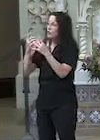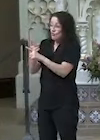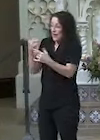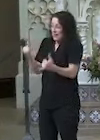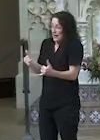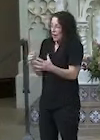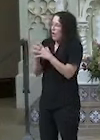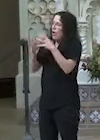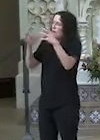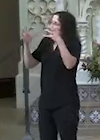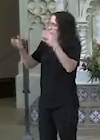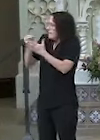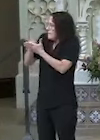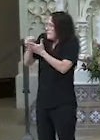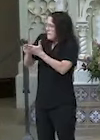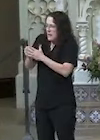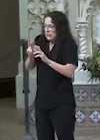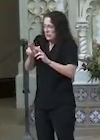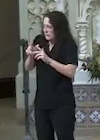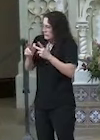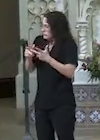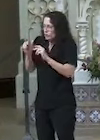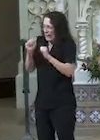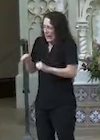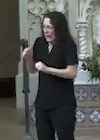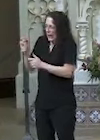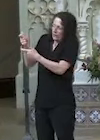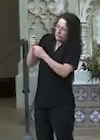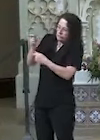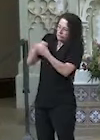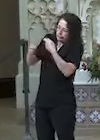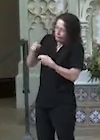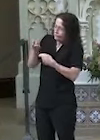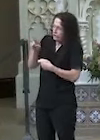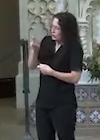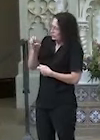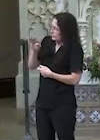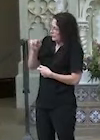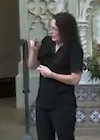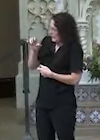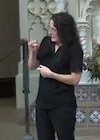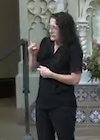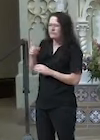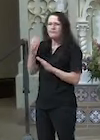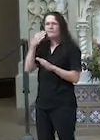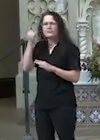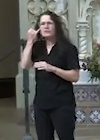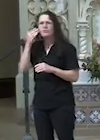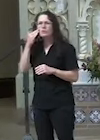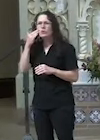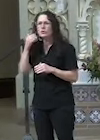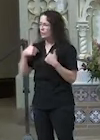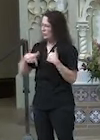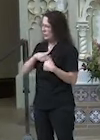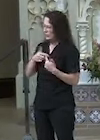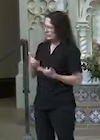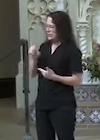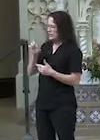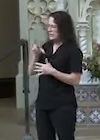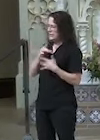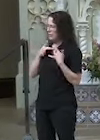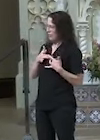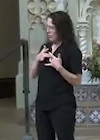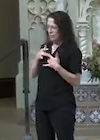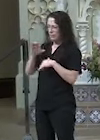to us. I don't know if I've shared this with all of you, but we as a Sacred Heart Parish, we